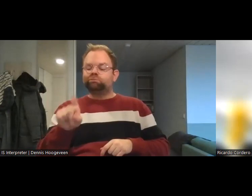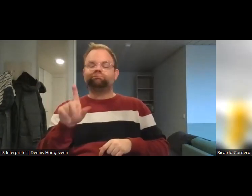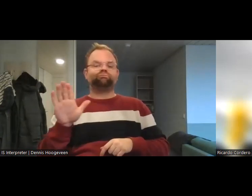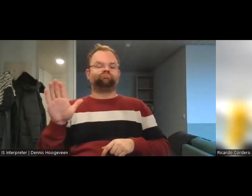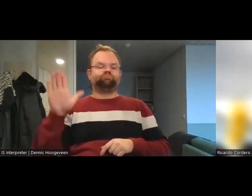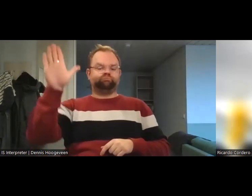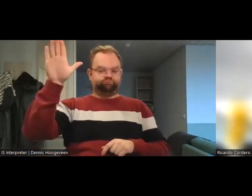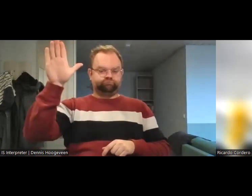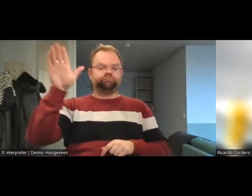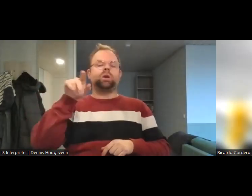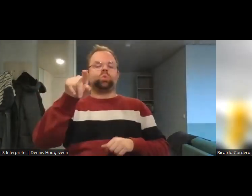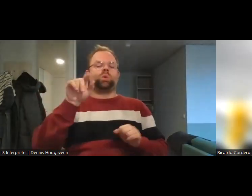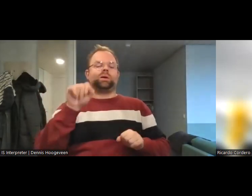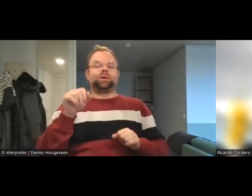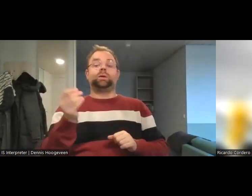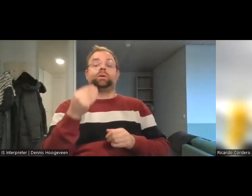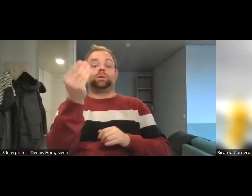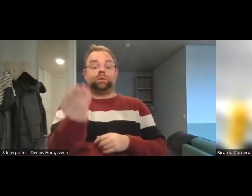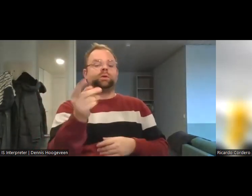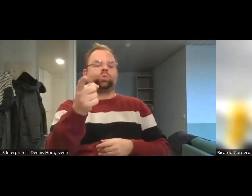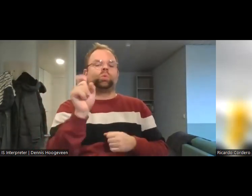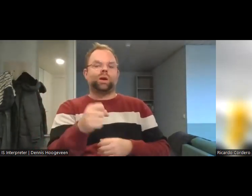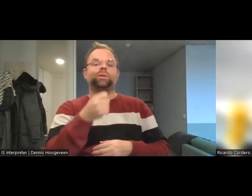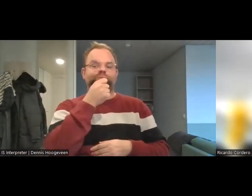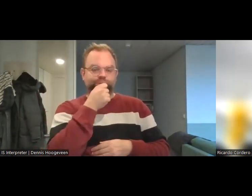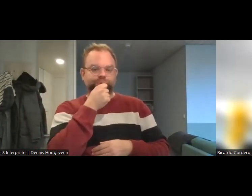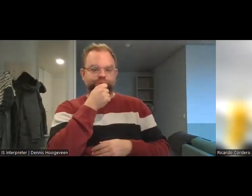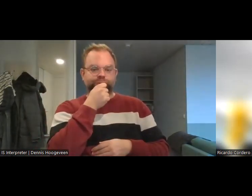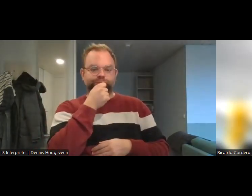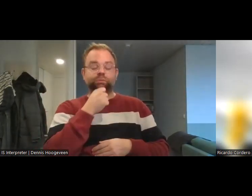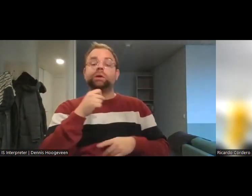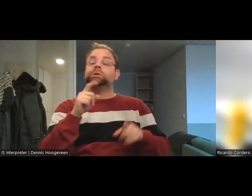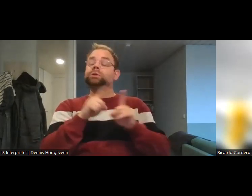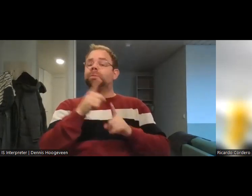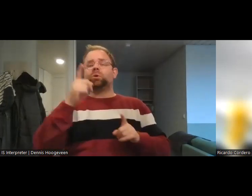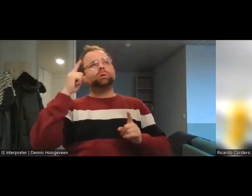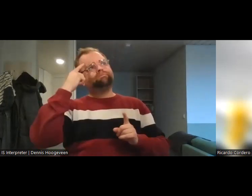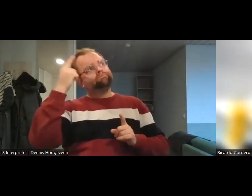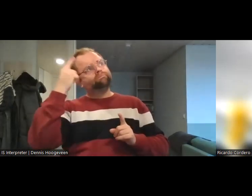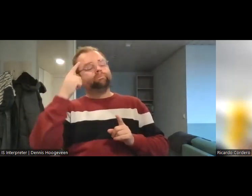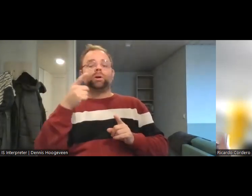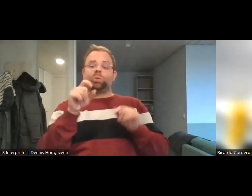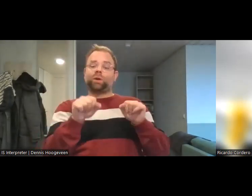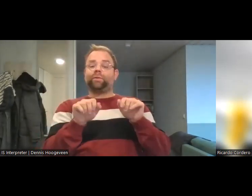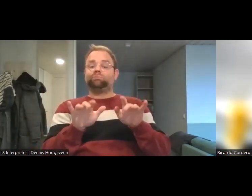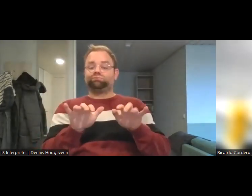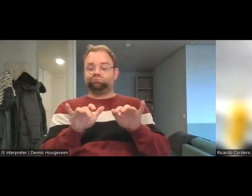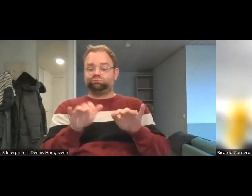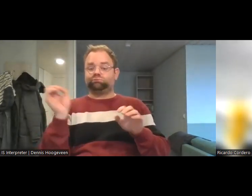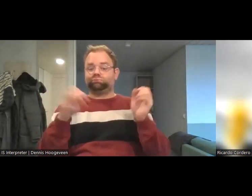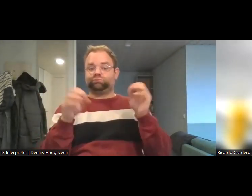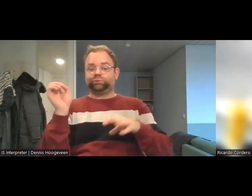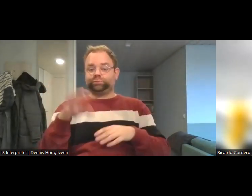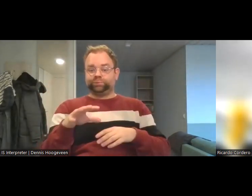information that you have shared, and I will share it at a certain moment, but I would like first to open the floor